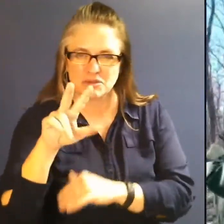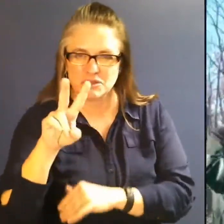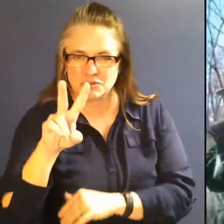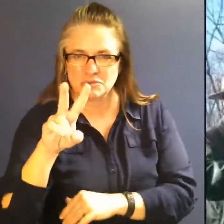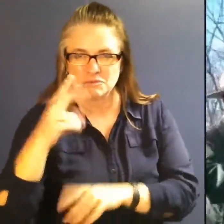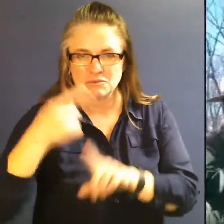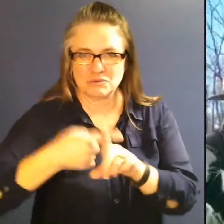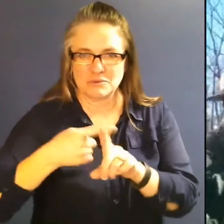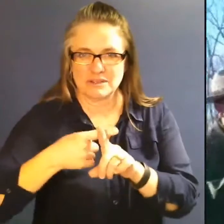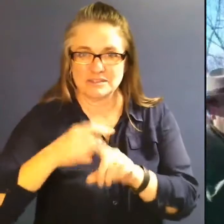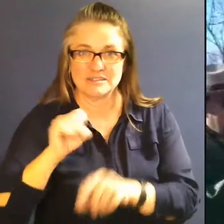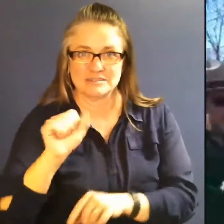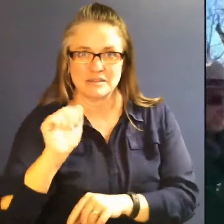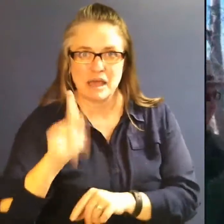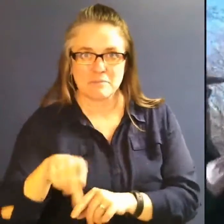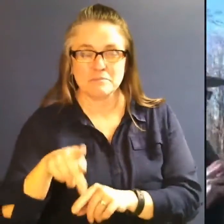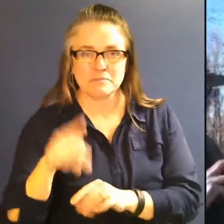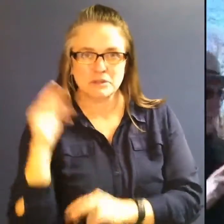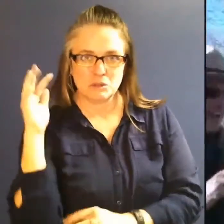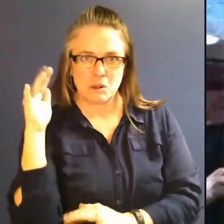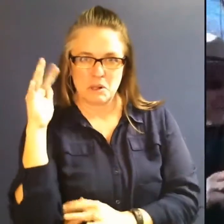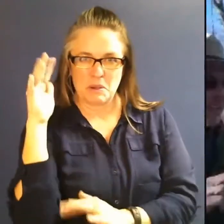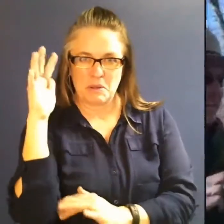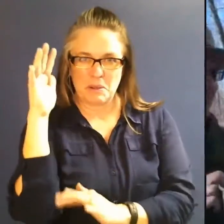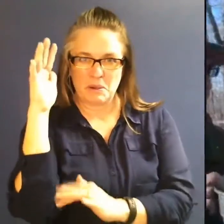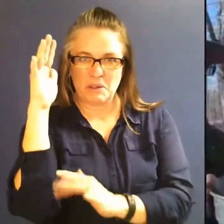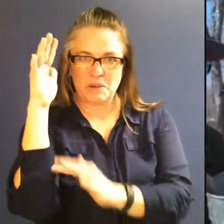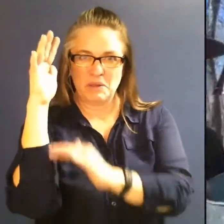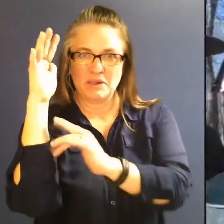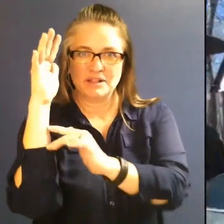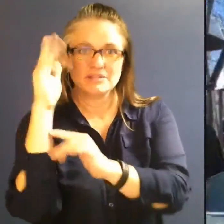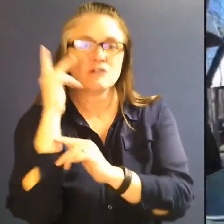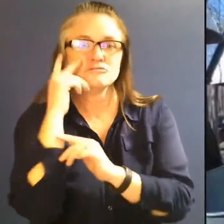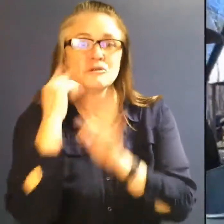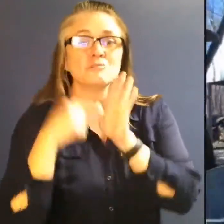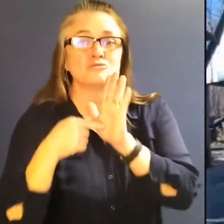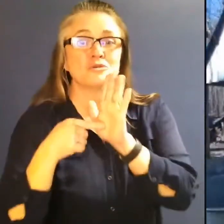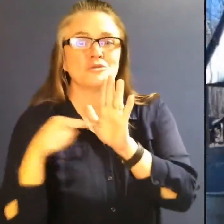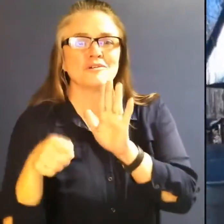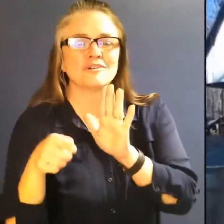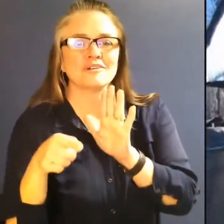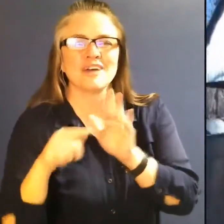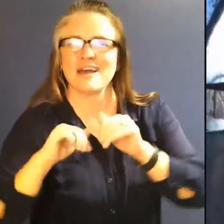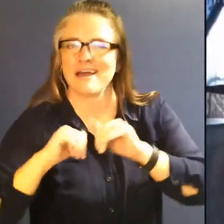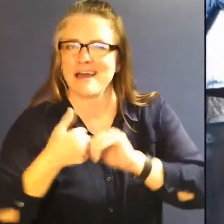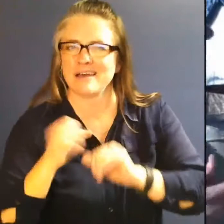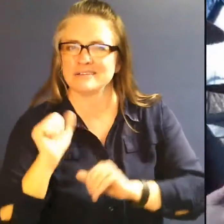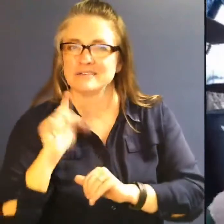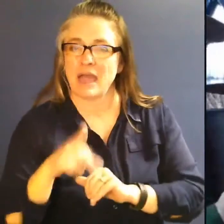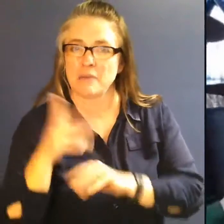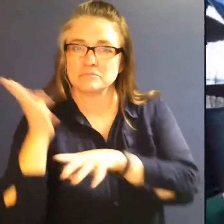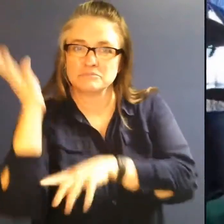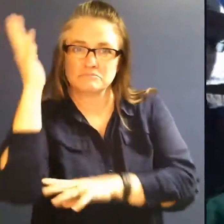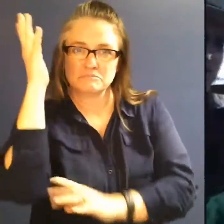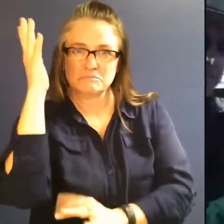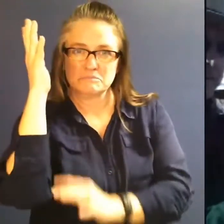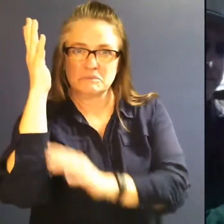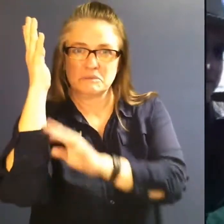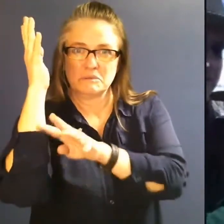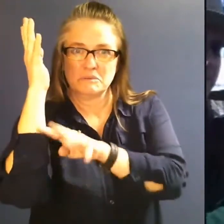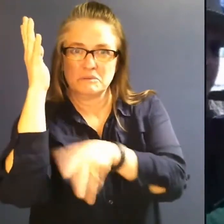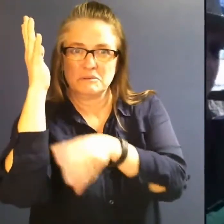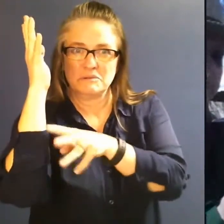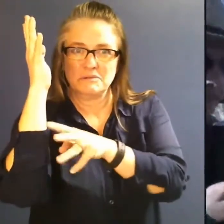trees. But this is really can show you here now how the sap is moving. It's just